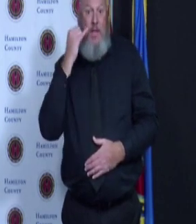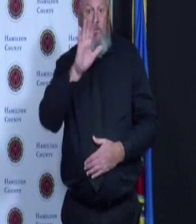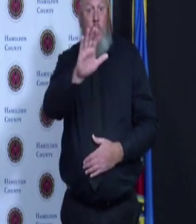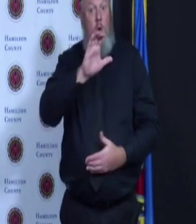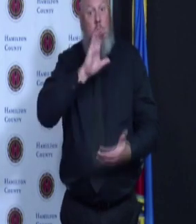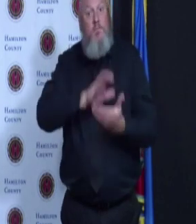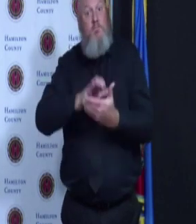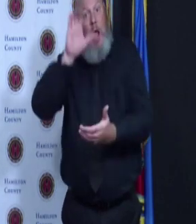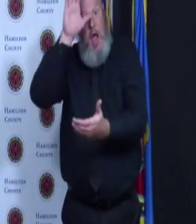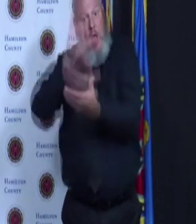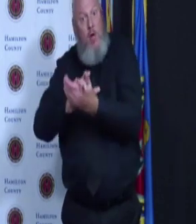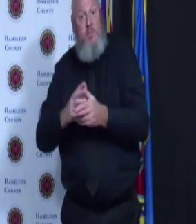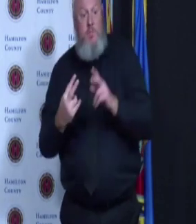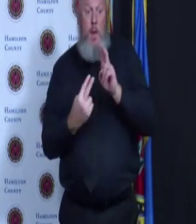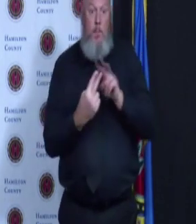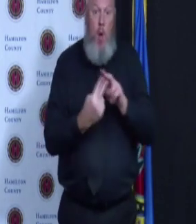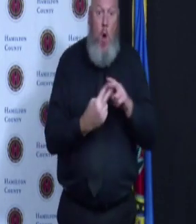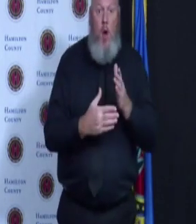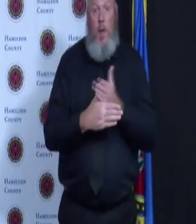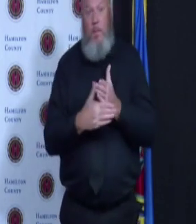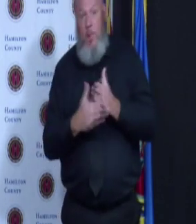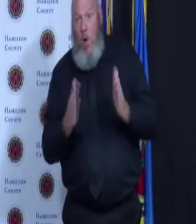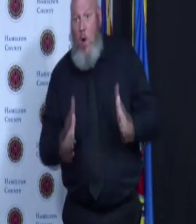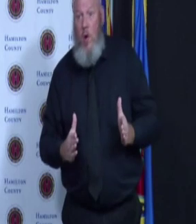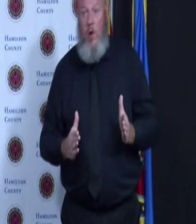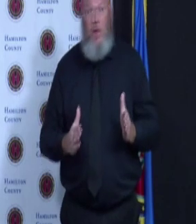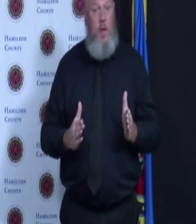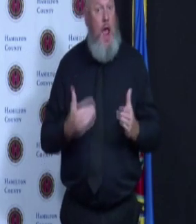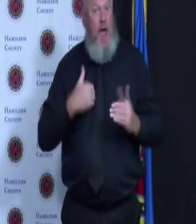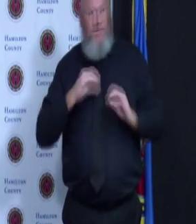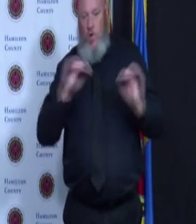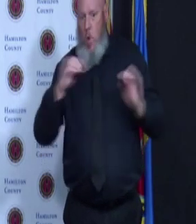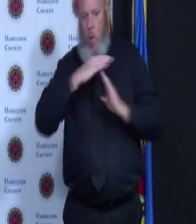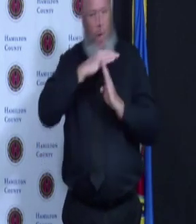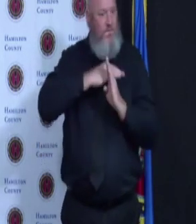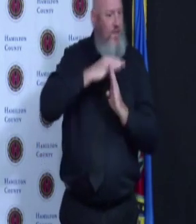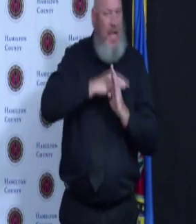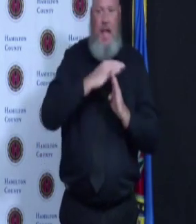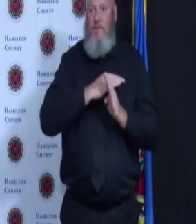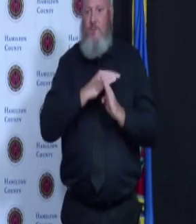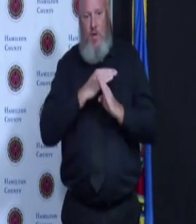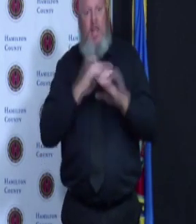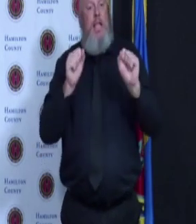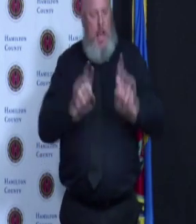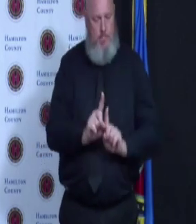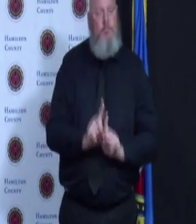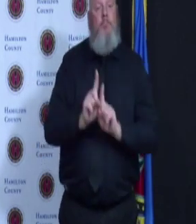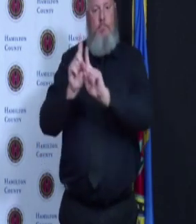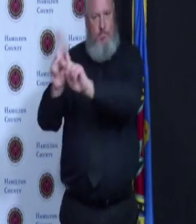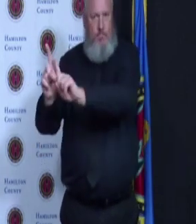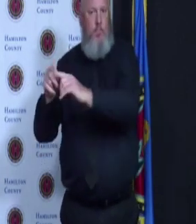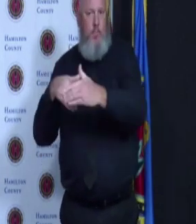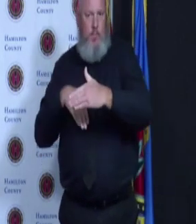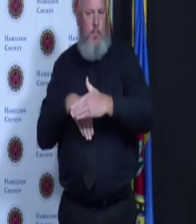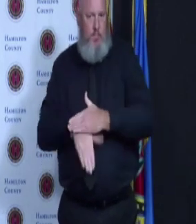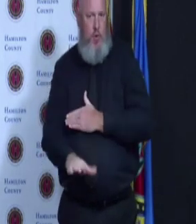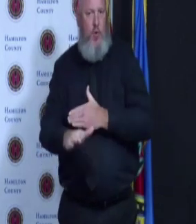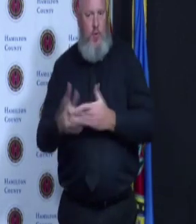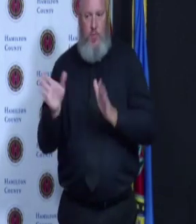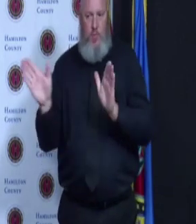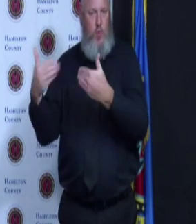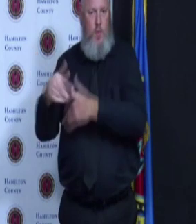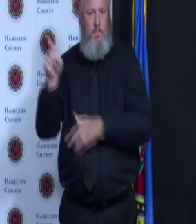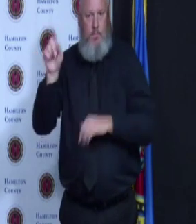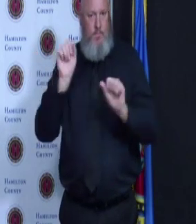you. To adhere to the governor's guidance on safe social distancing practices, Hawksworth Blood Center is